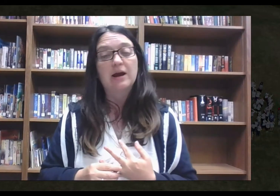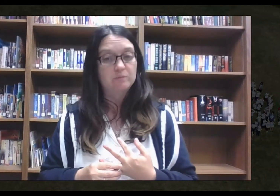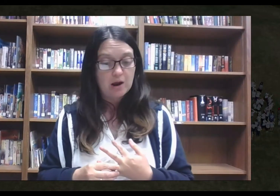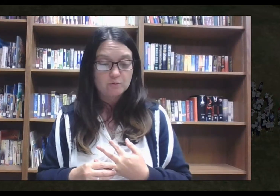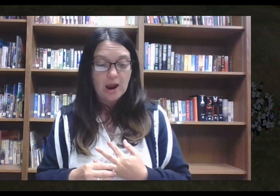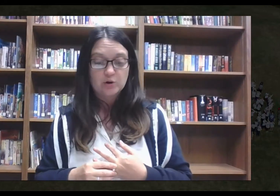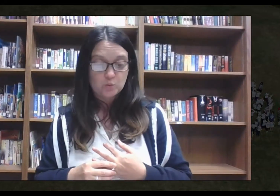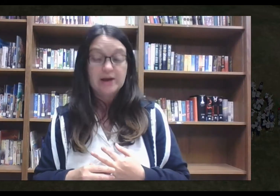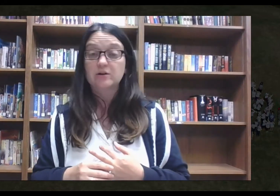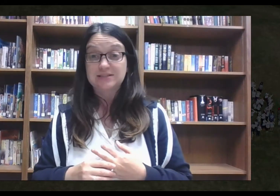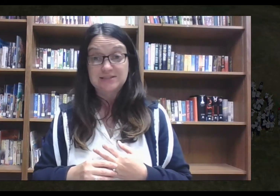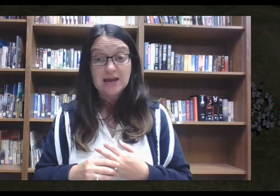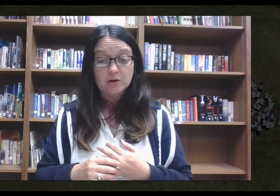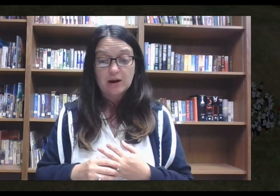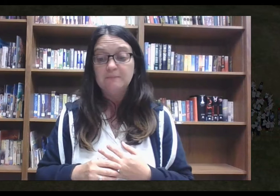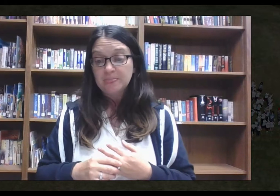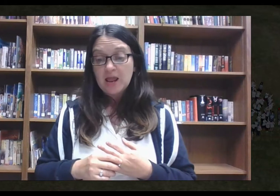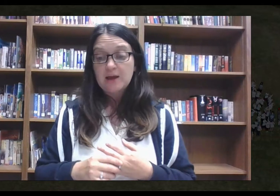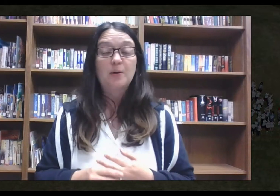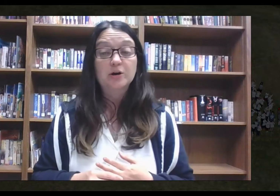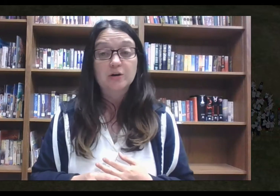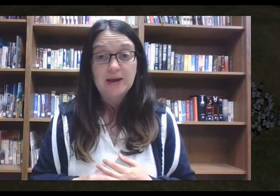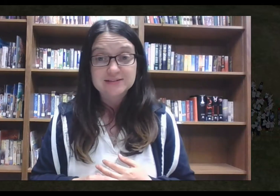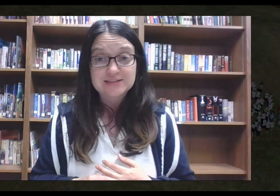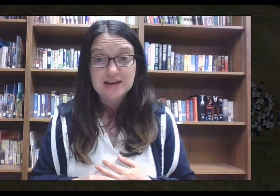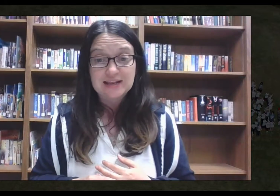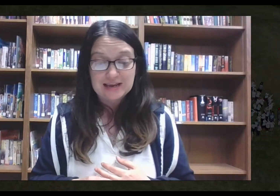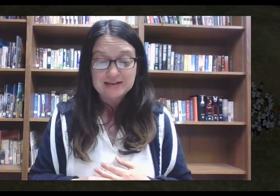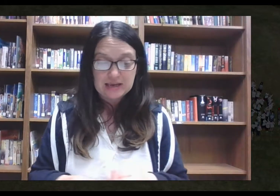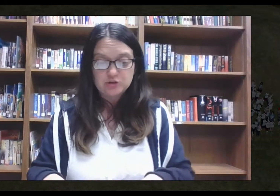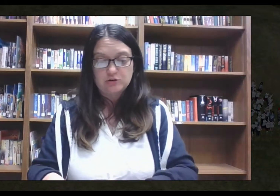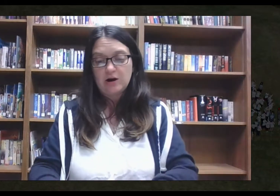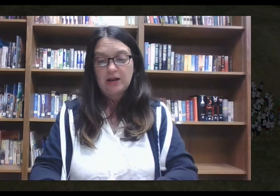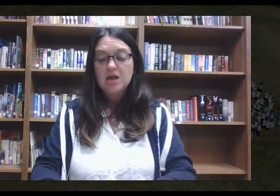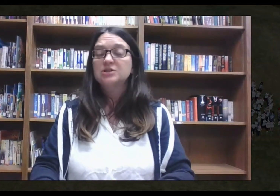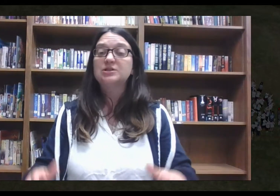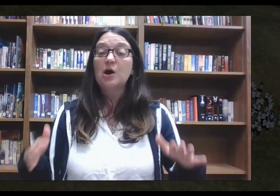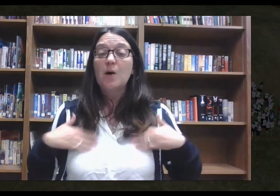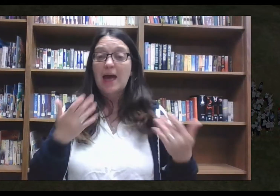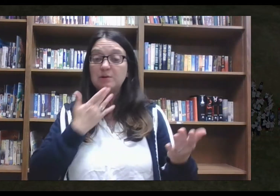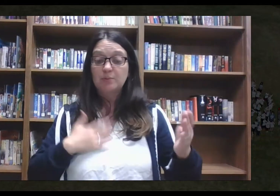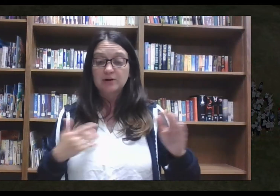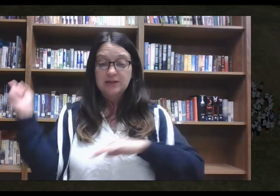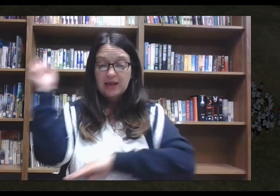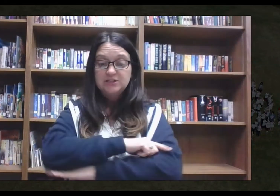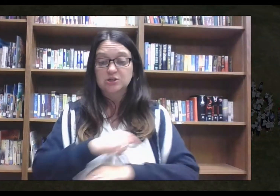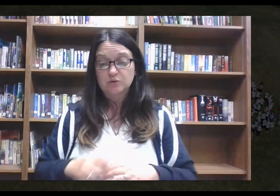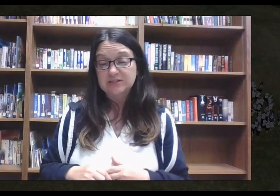and Ryder Widener in second grade, Parker and Peyton Stanley in kindergarten. So happy birthday to